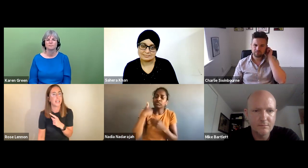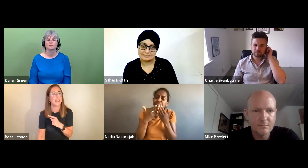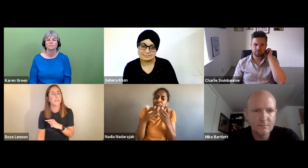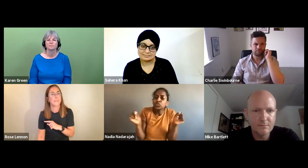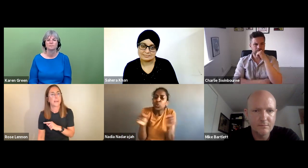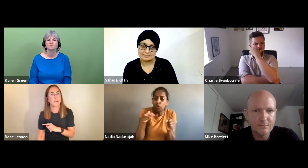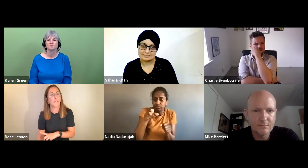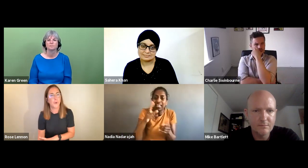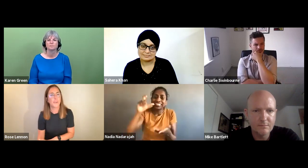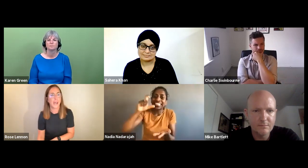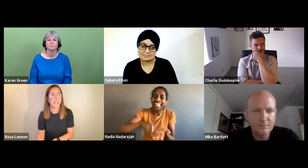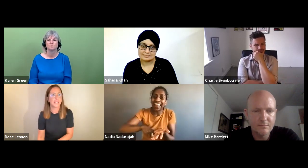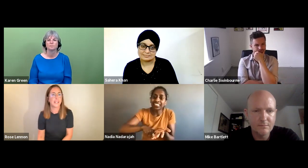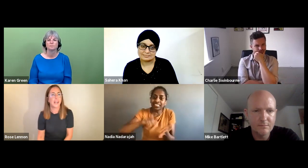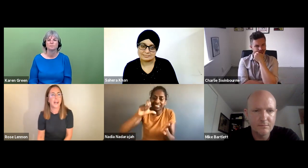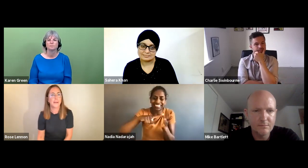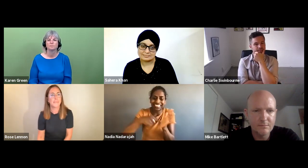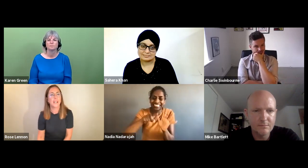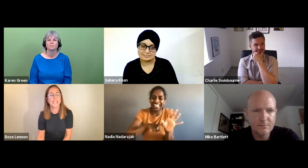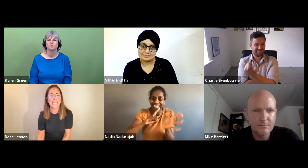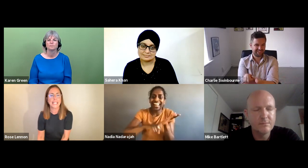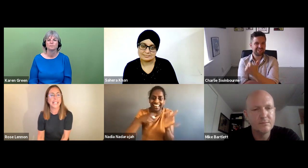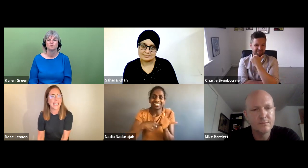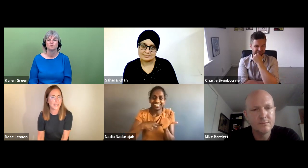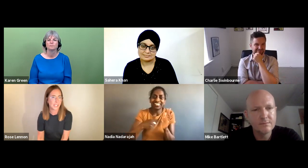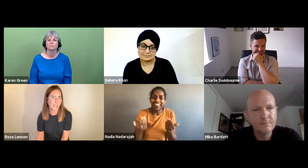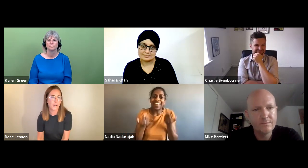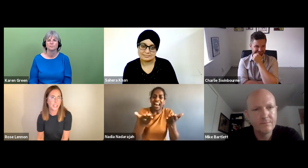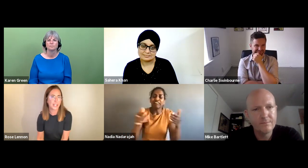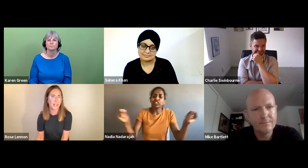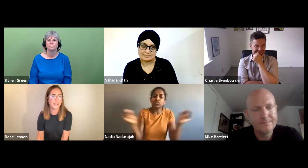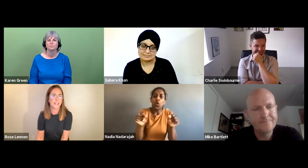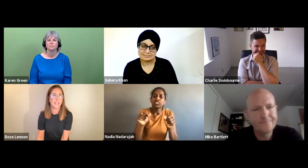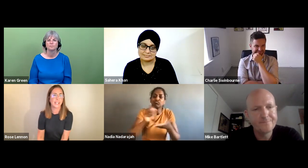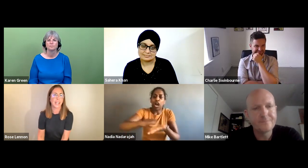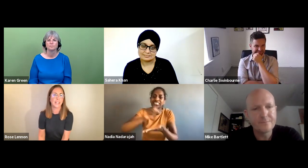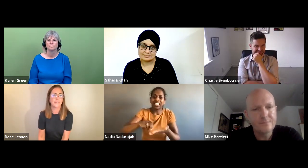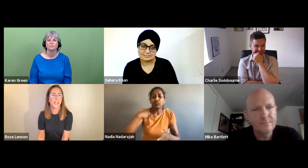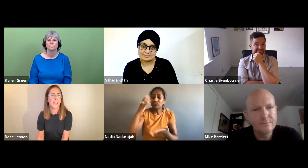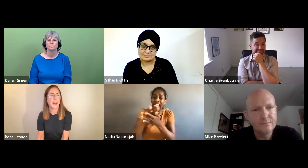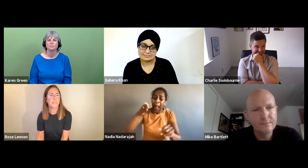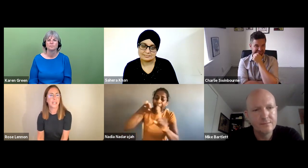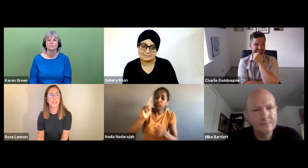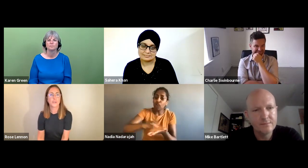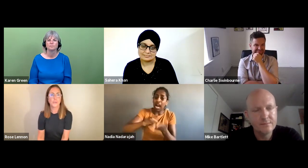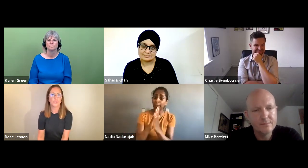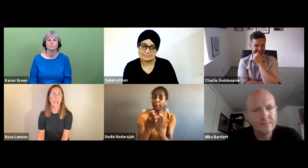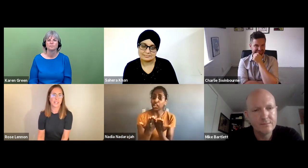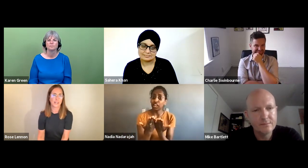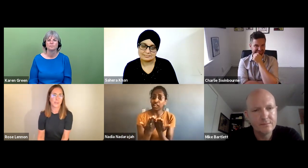actually, before that, at City Lit, which is a college in London, they gave me a short writer's